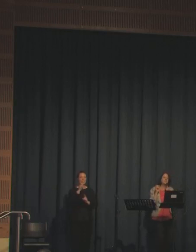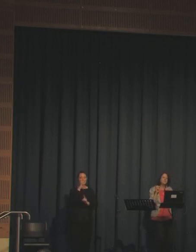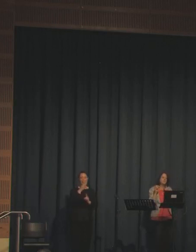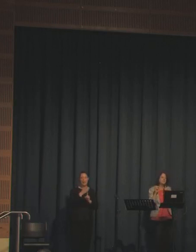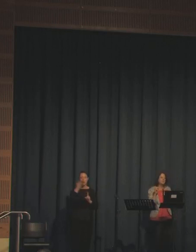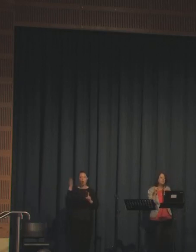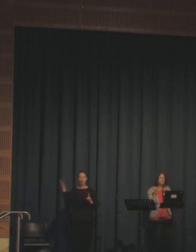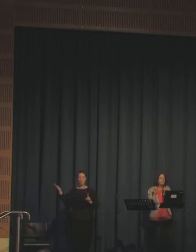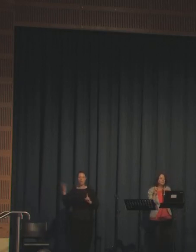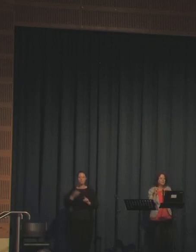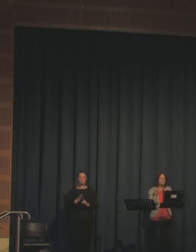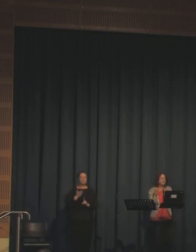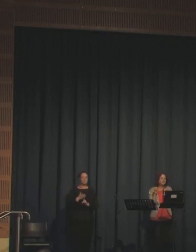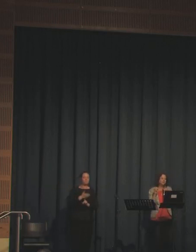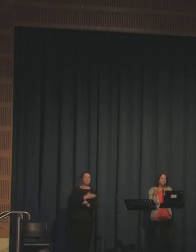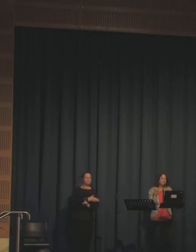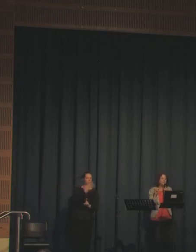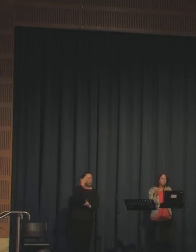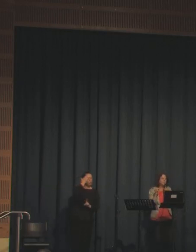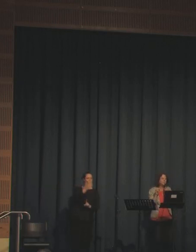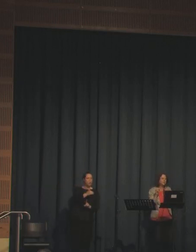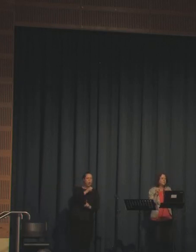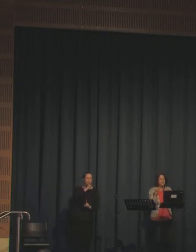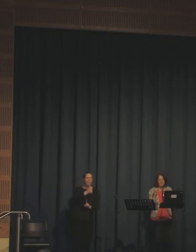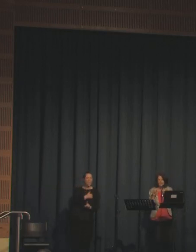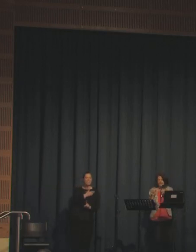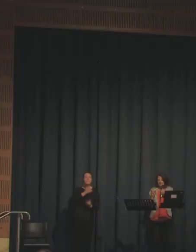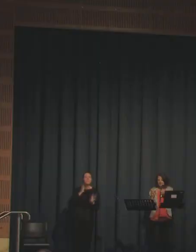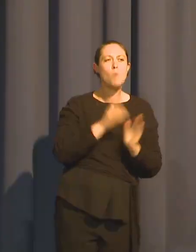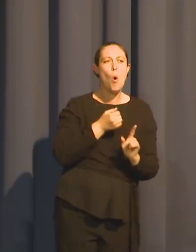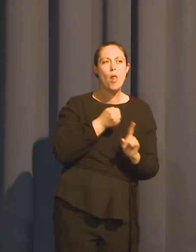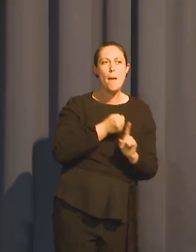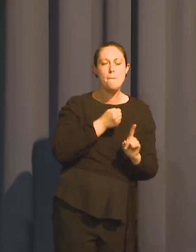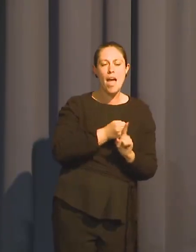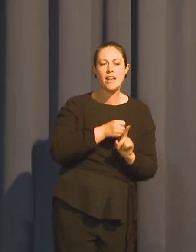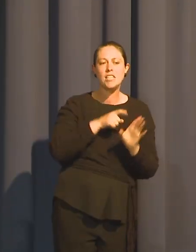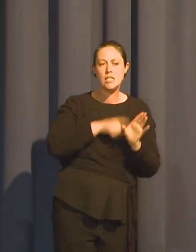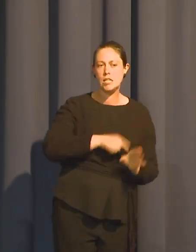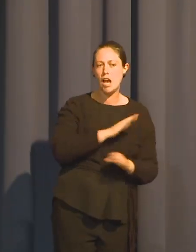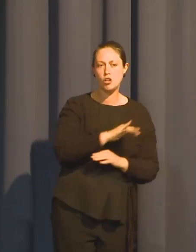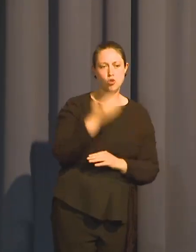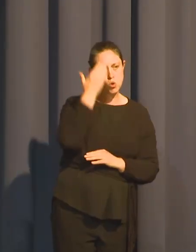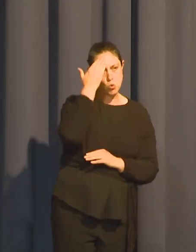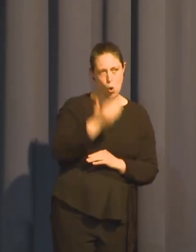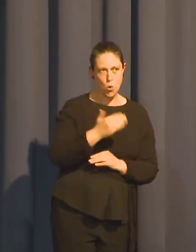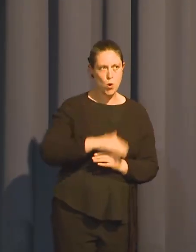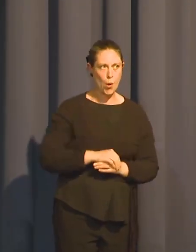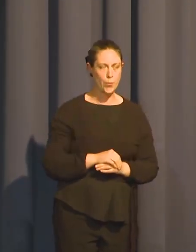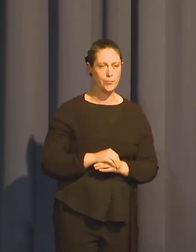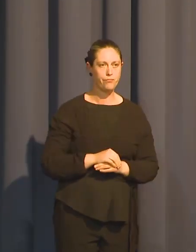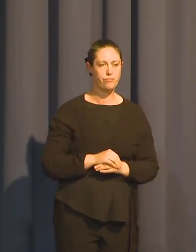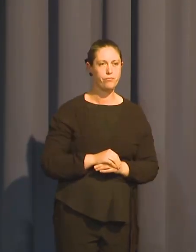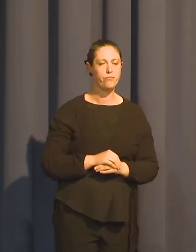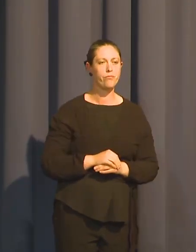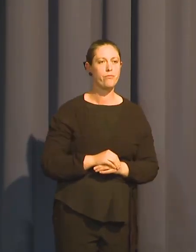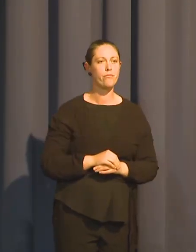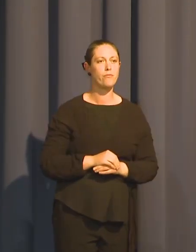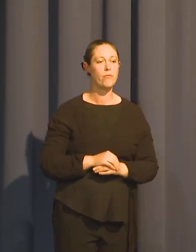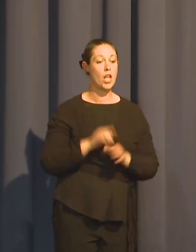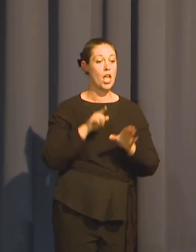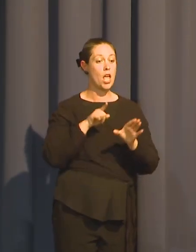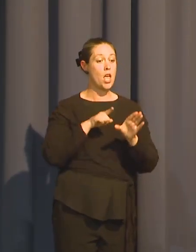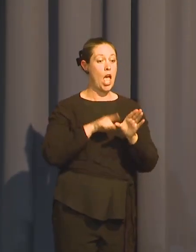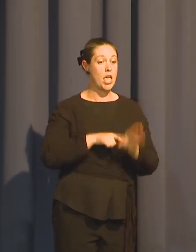was a very small effect from drinking the water in the young children. As I said, young children